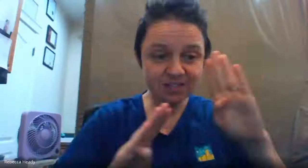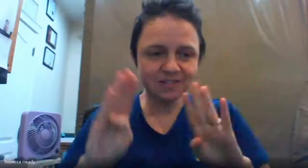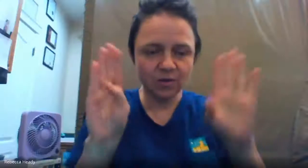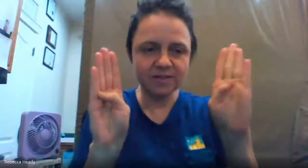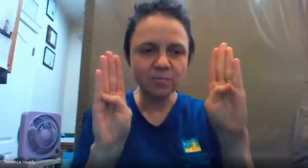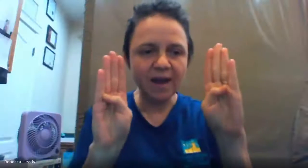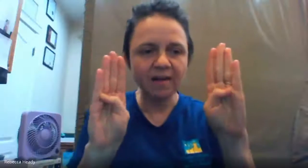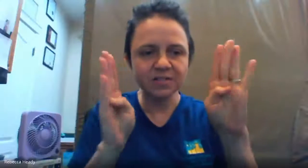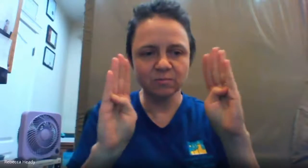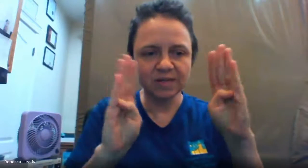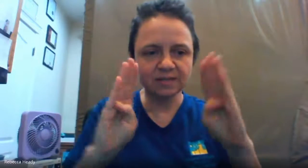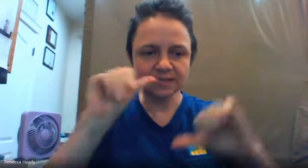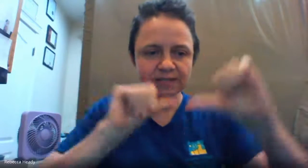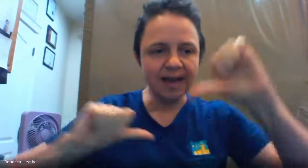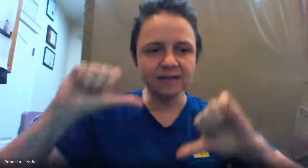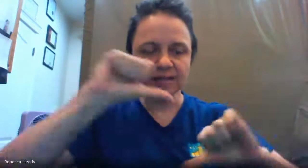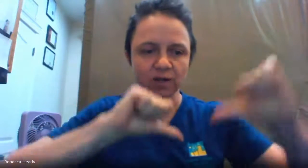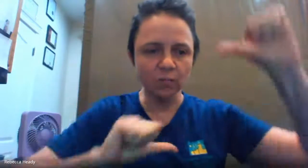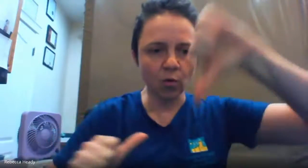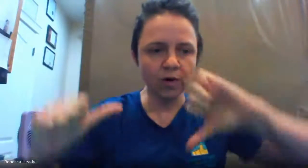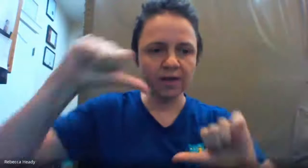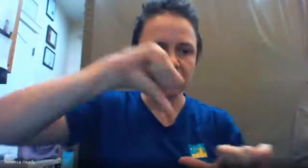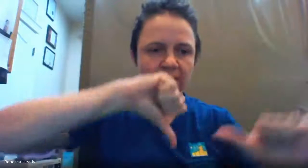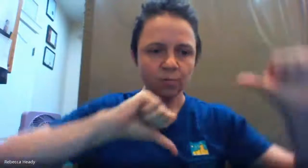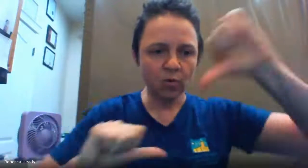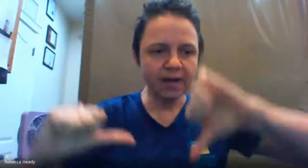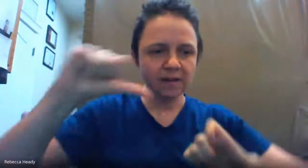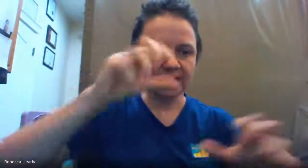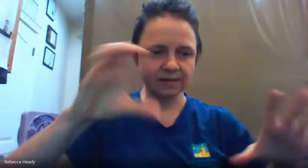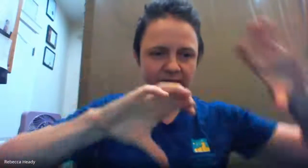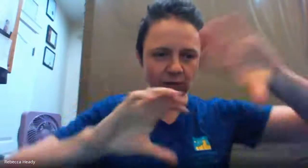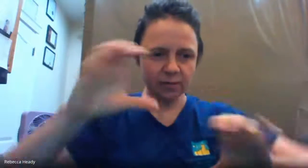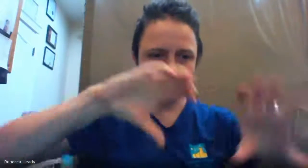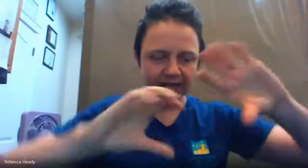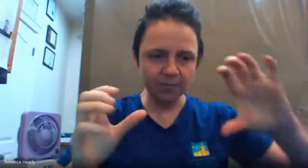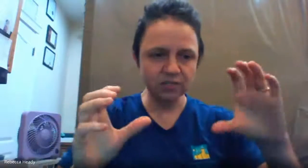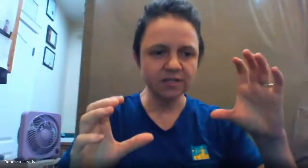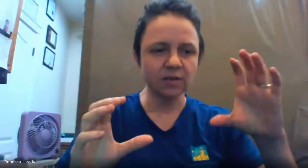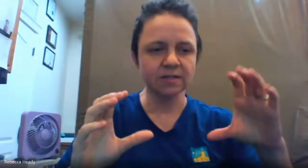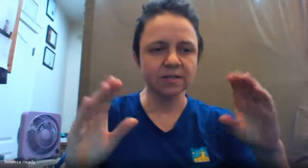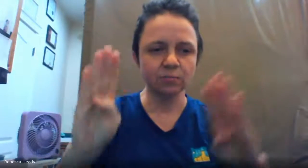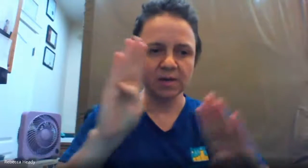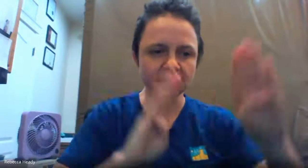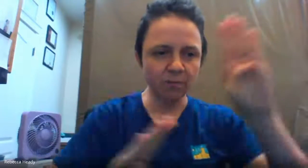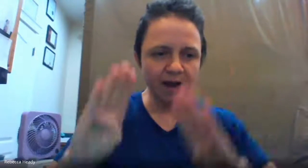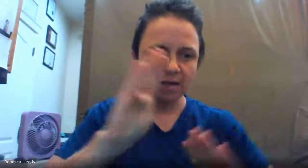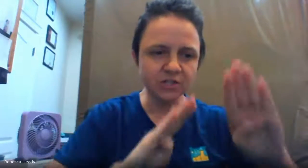Biologist. So this is biology. B's, this is science, like you're pouring like, liquids like chemistry. So this is B for